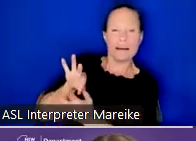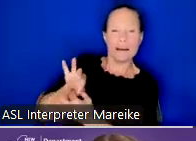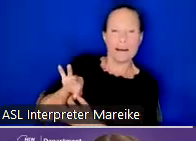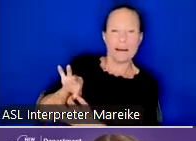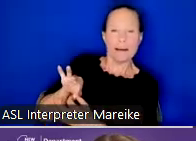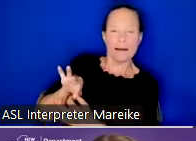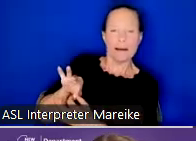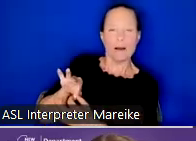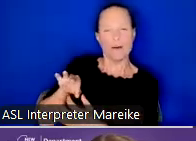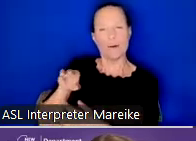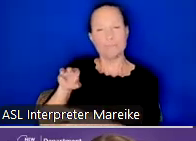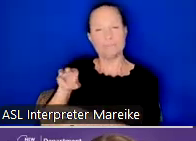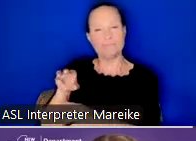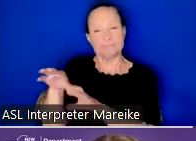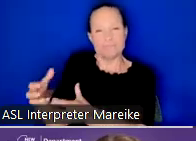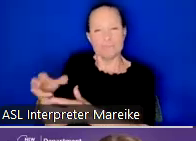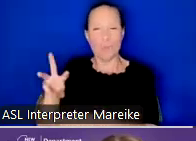and services and referrals.